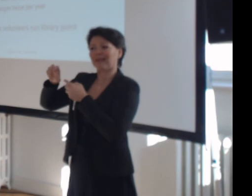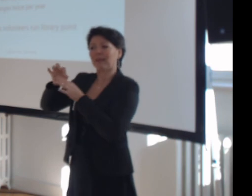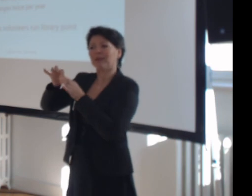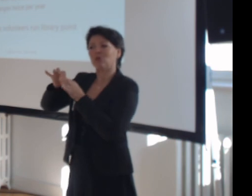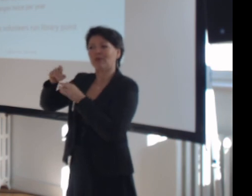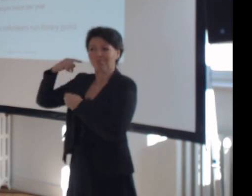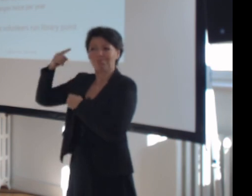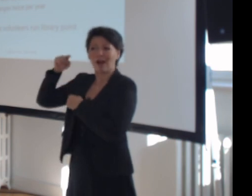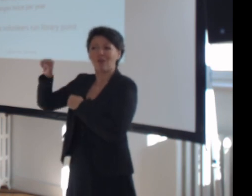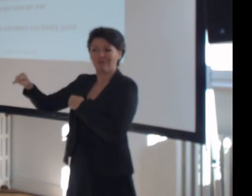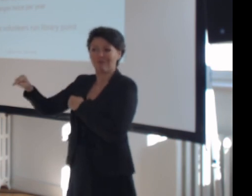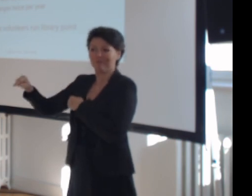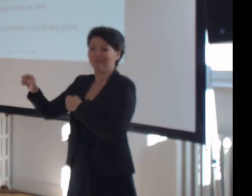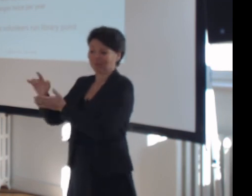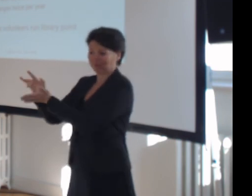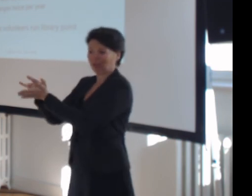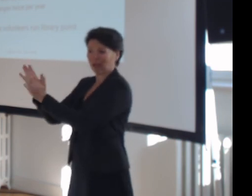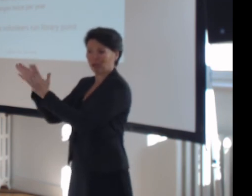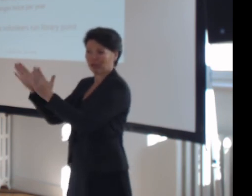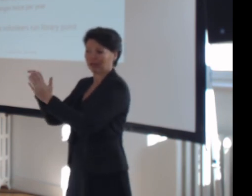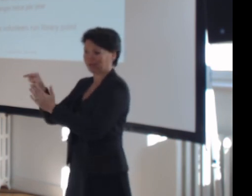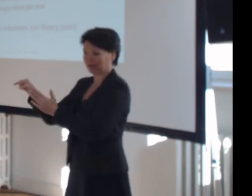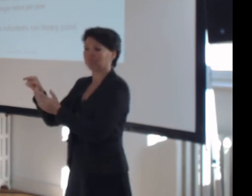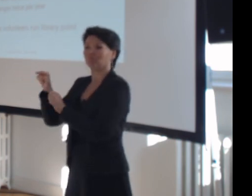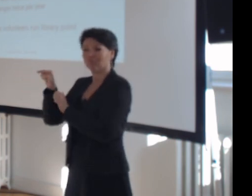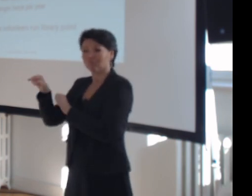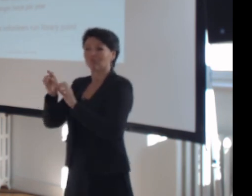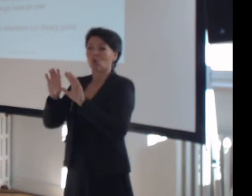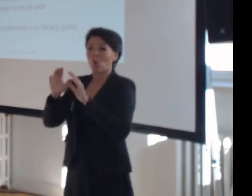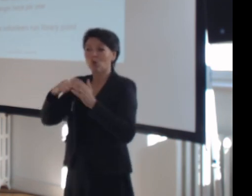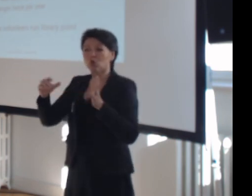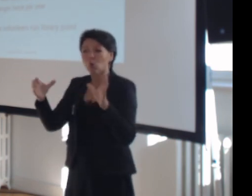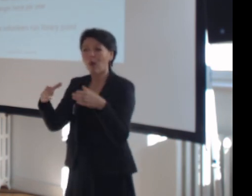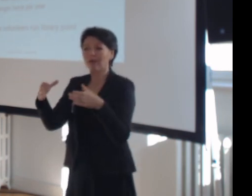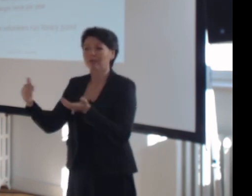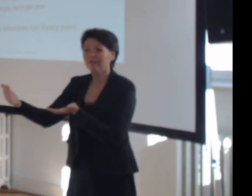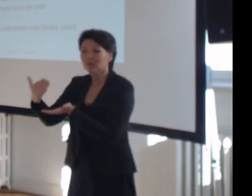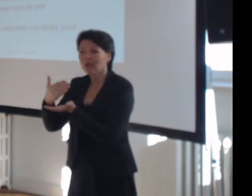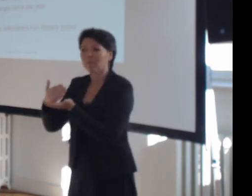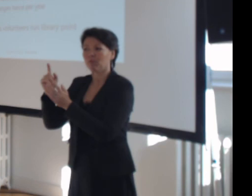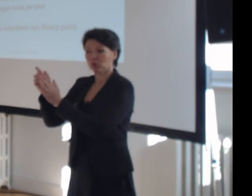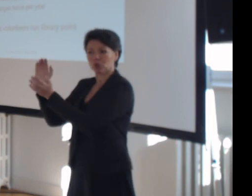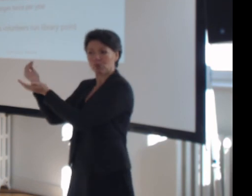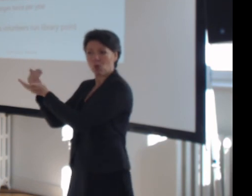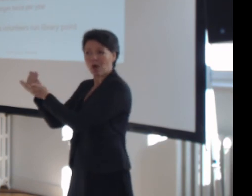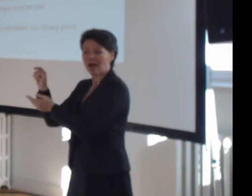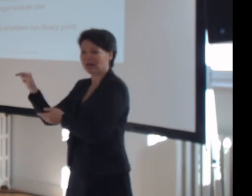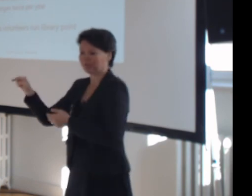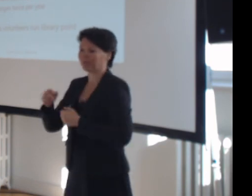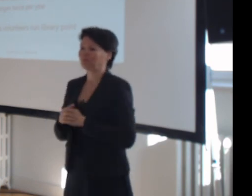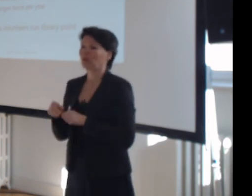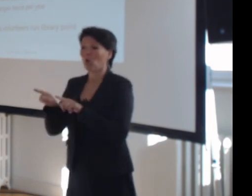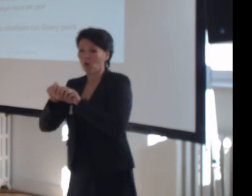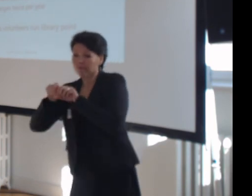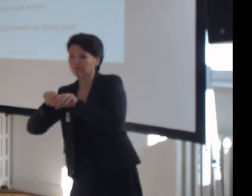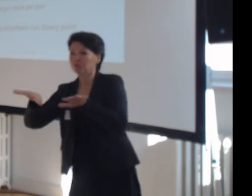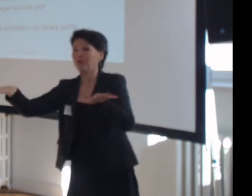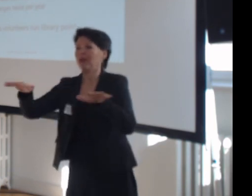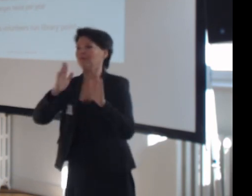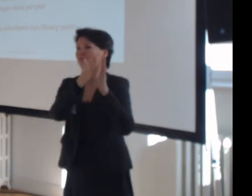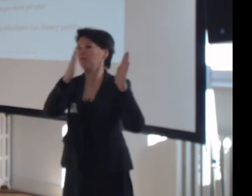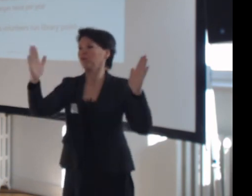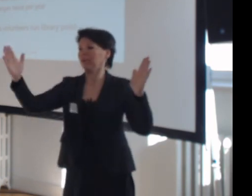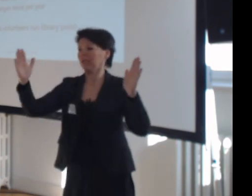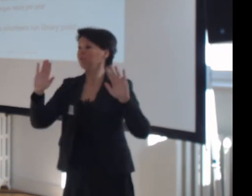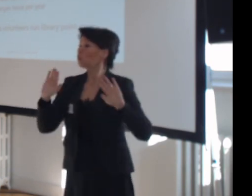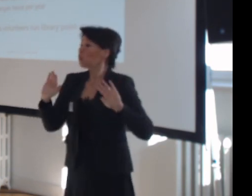acquire our collection, we store it, and we also distribute it to our library ones. how does this work? Well, at the request